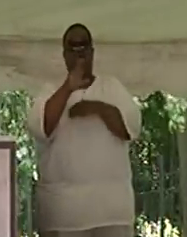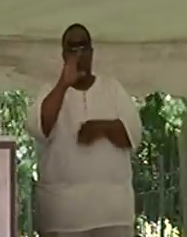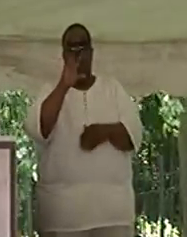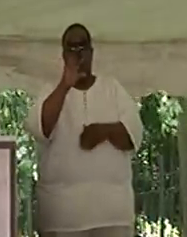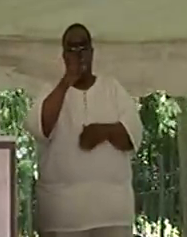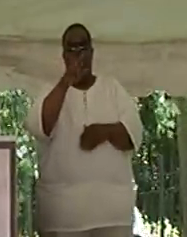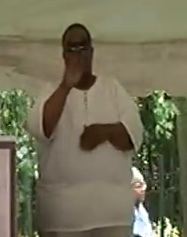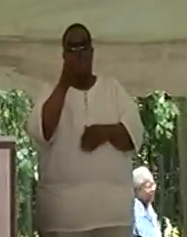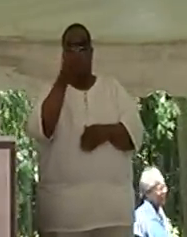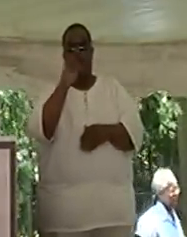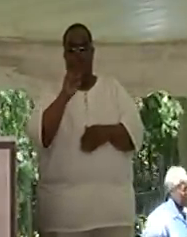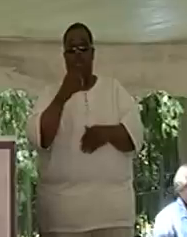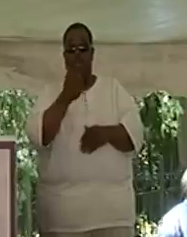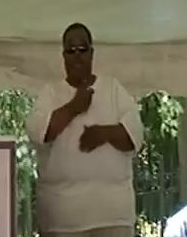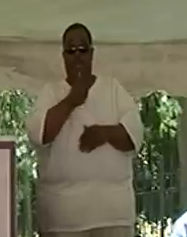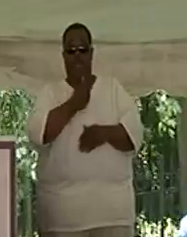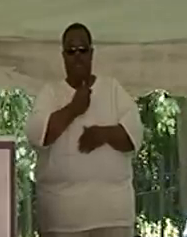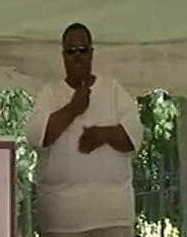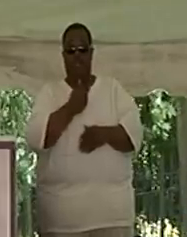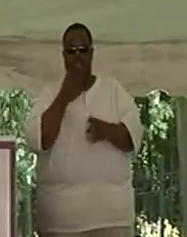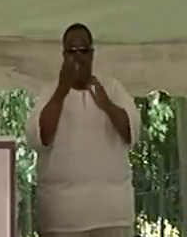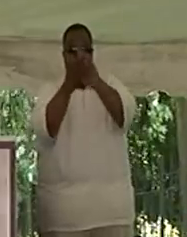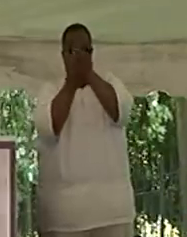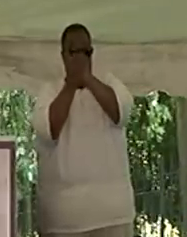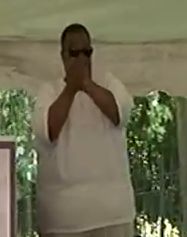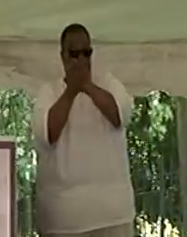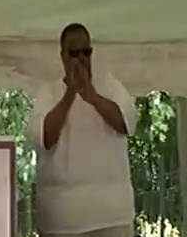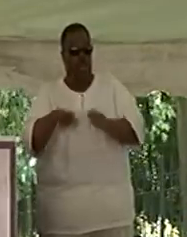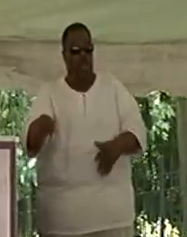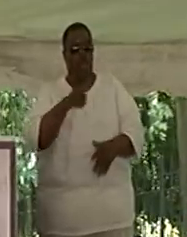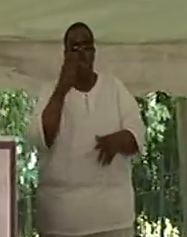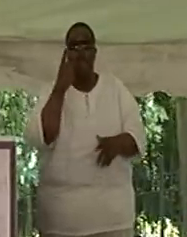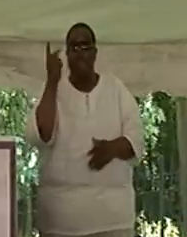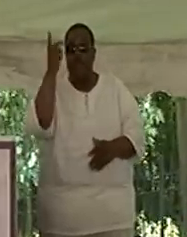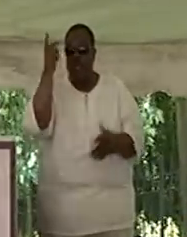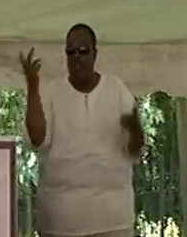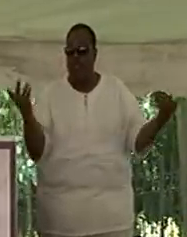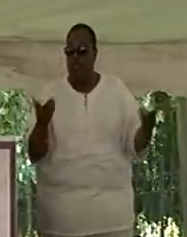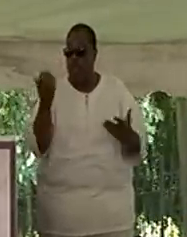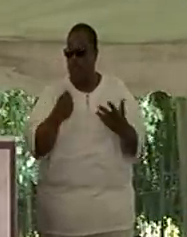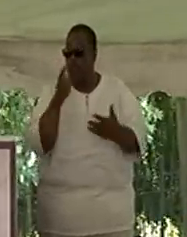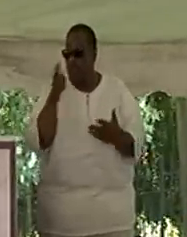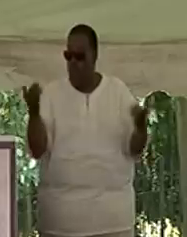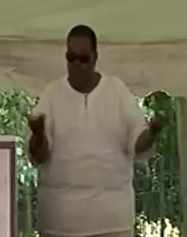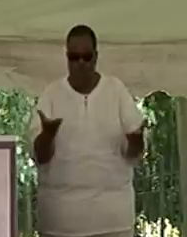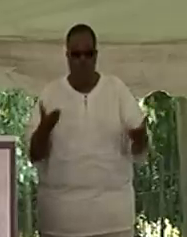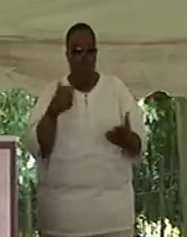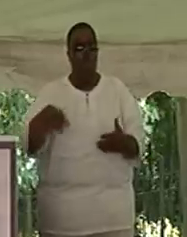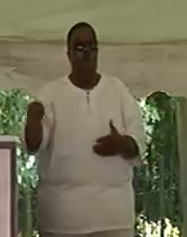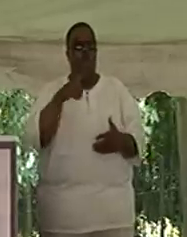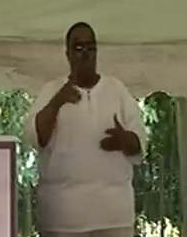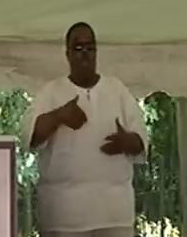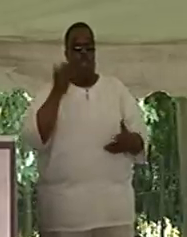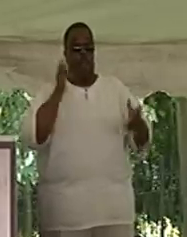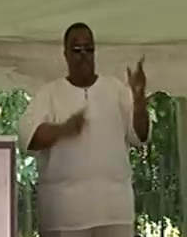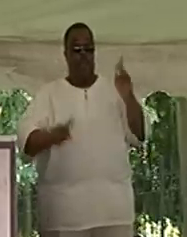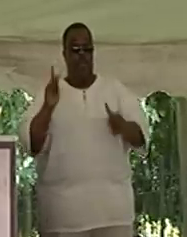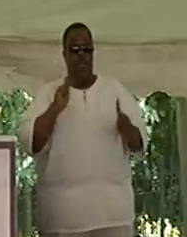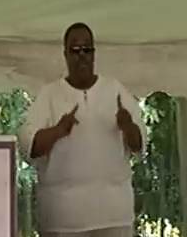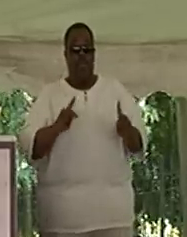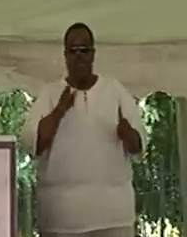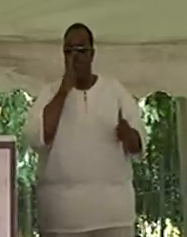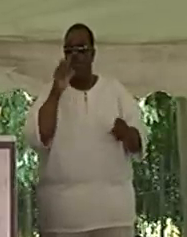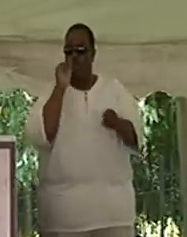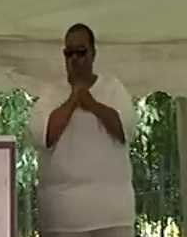Graham and for myself, I applaud all of you parents here, every one of you, and all of you young people that